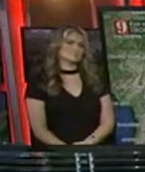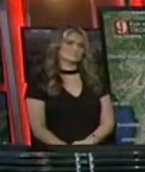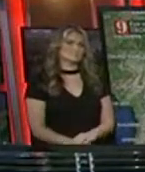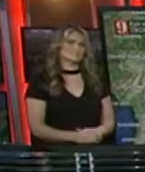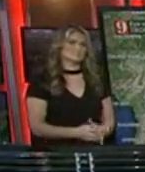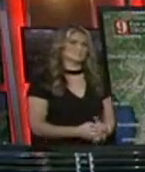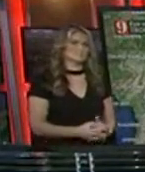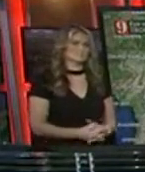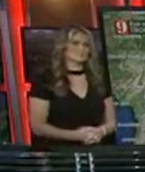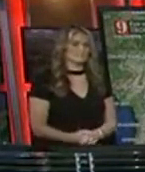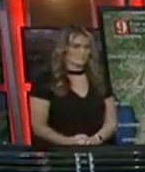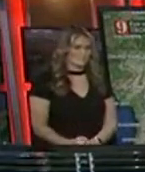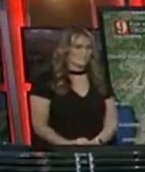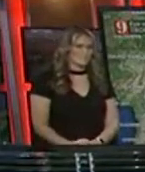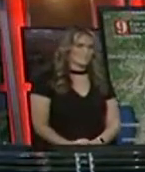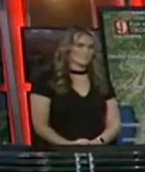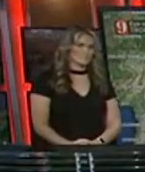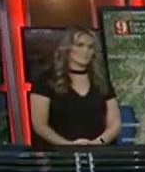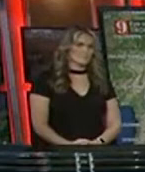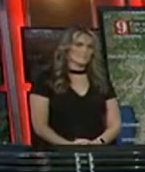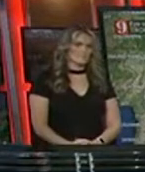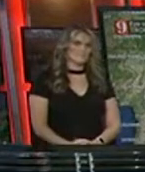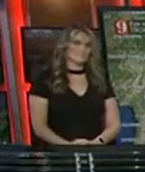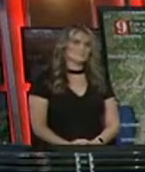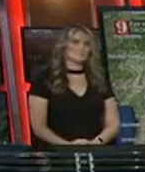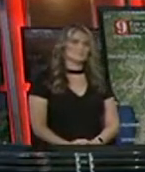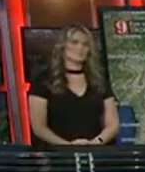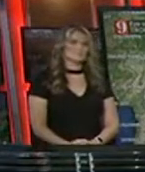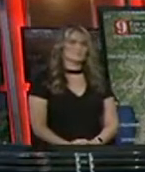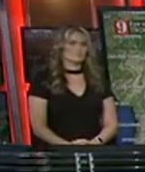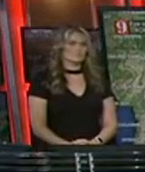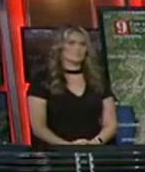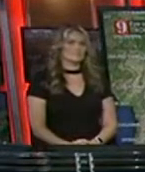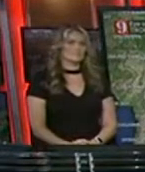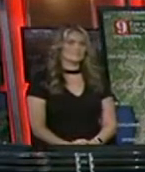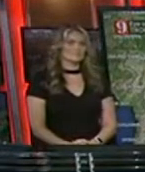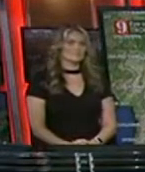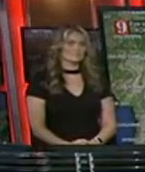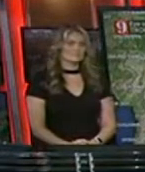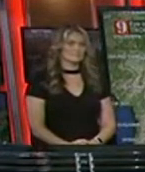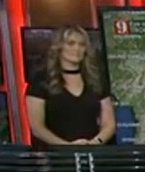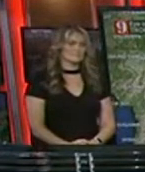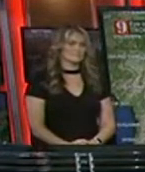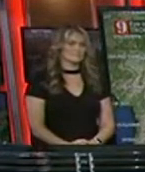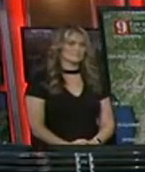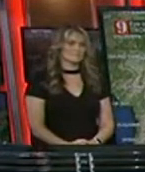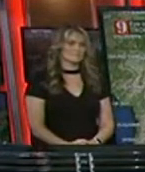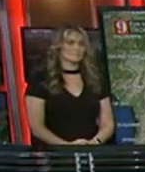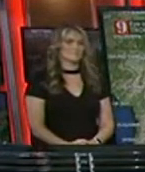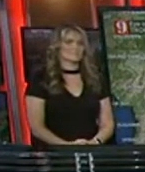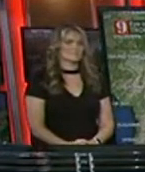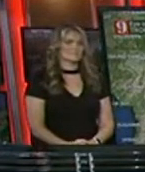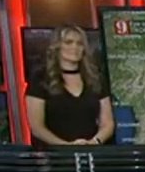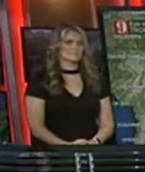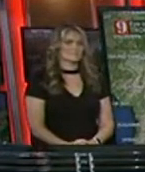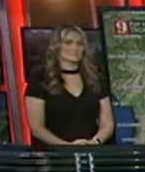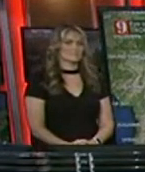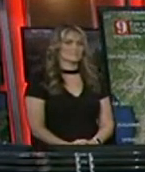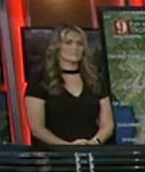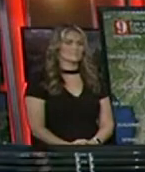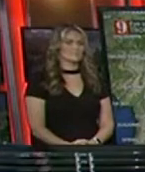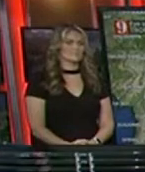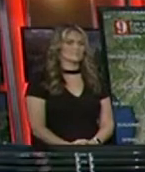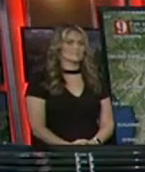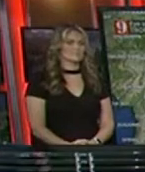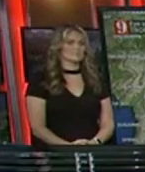urging residents, even at this point, as of 9 minutes ago, in certain areas in mobile home parks, to evacuate, even now